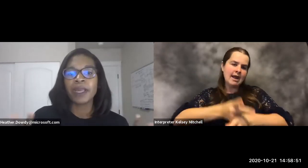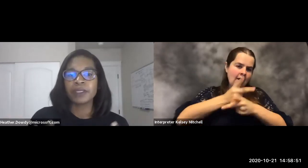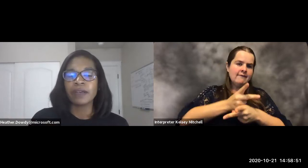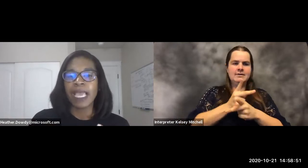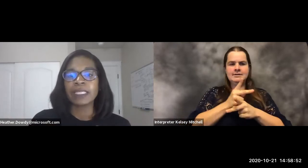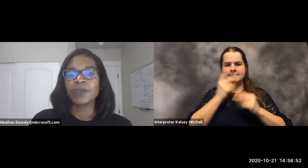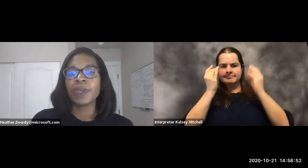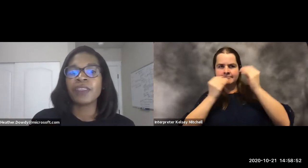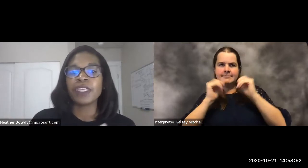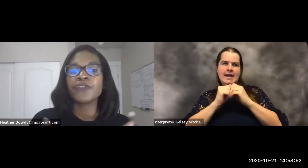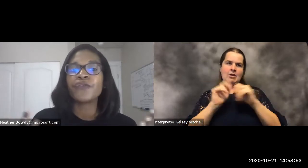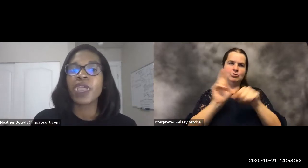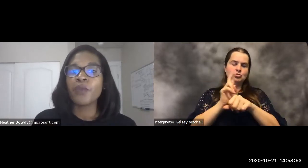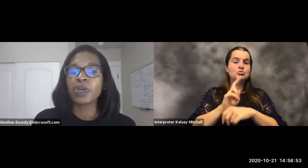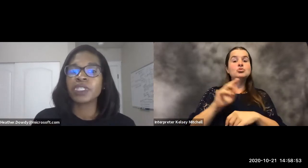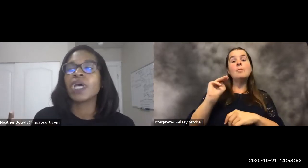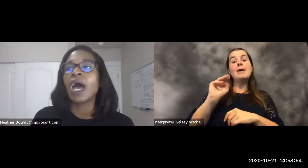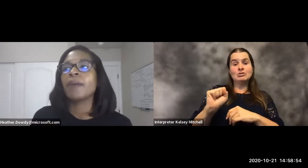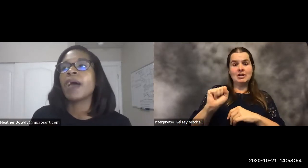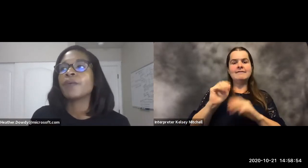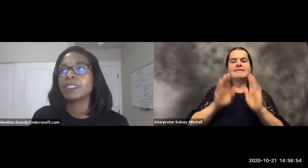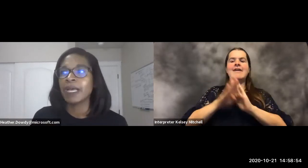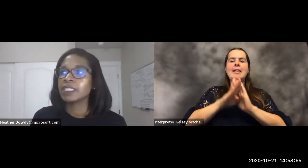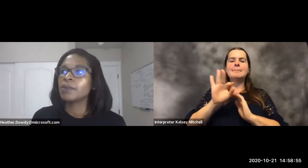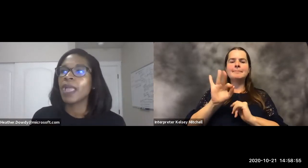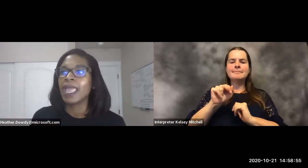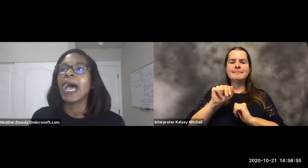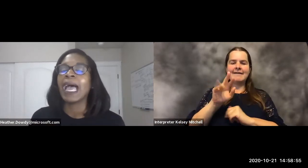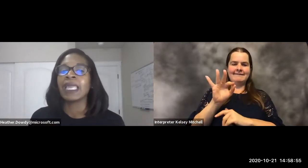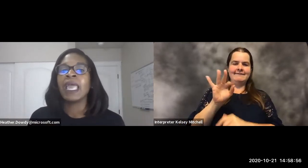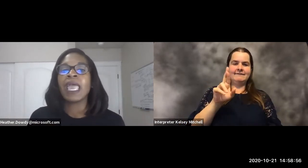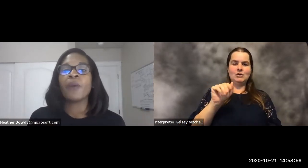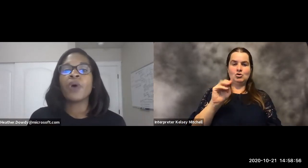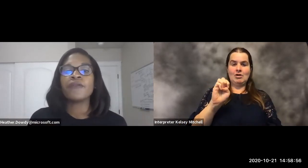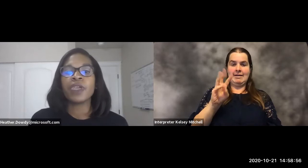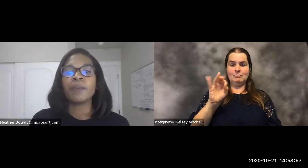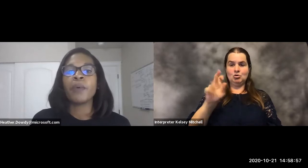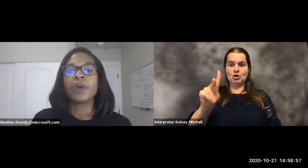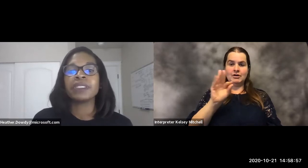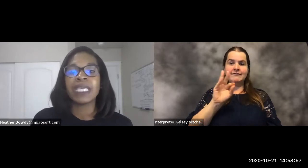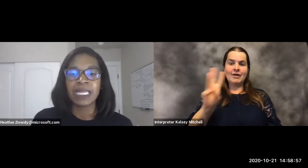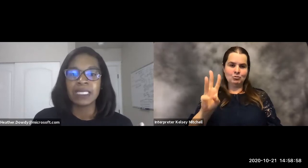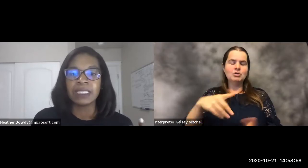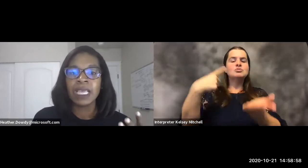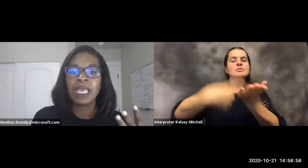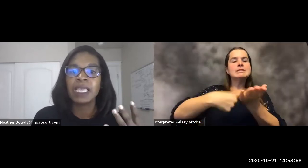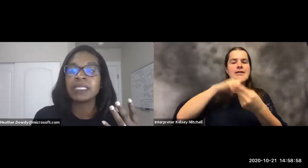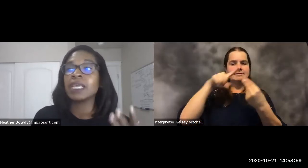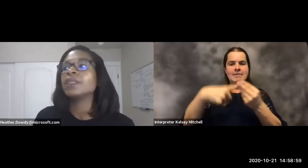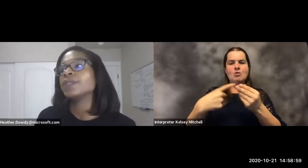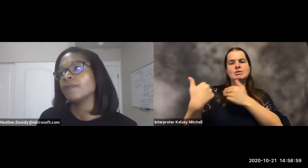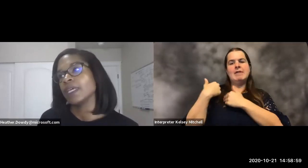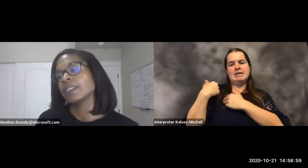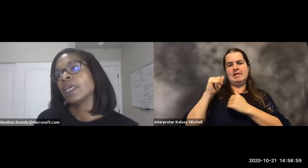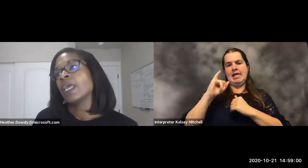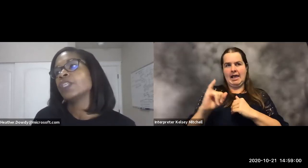and that's why Microsoft has created this framework to talk about responsible AI. And one of the important tenets